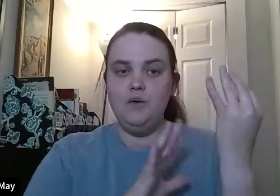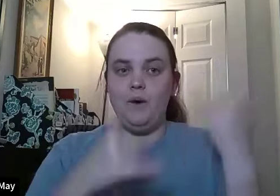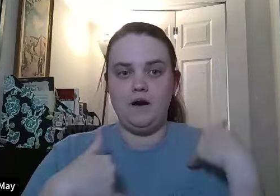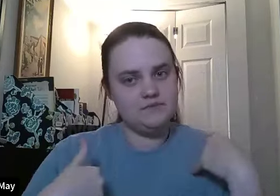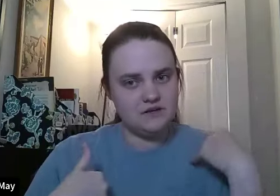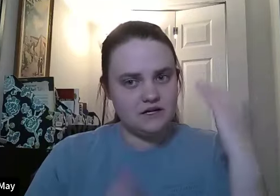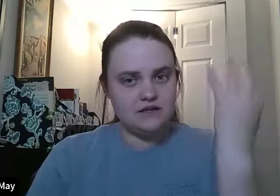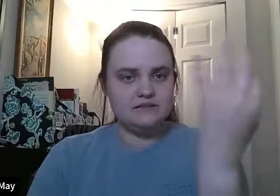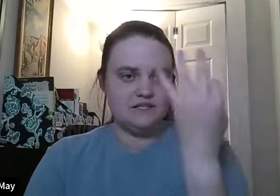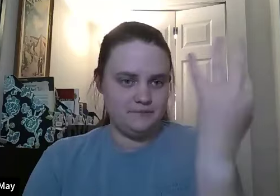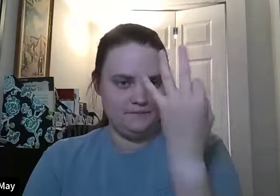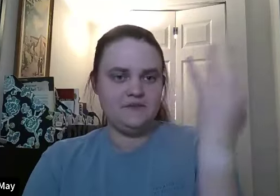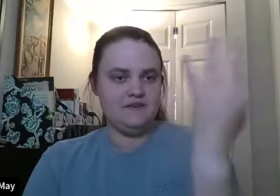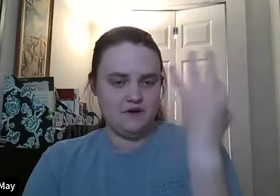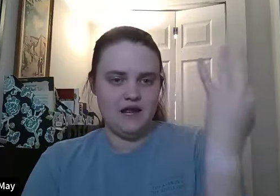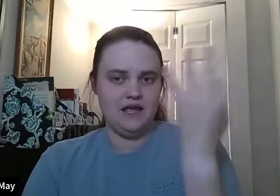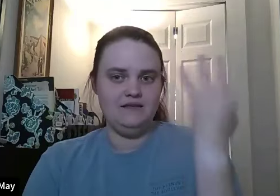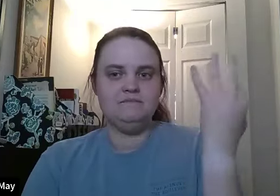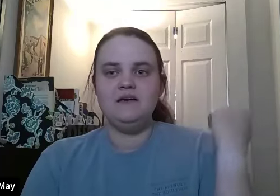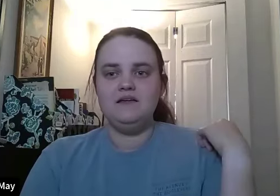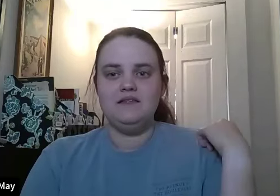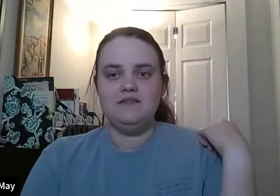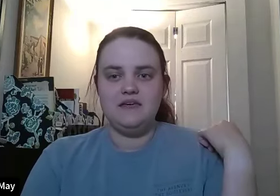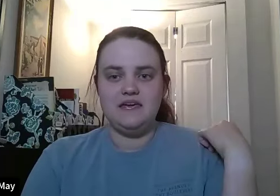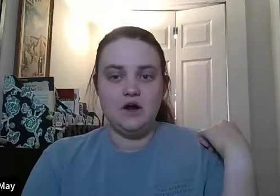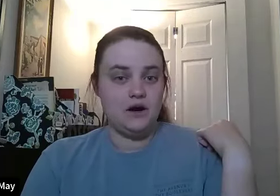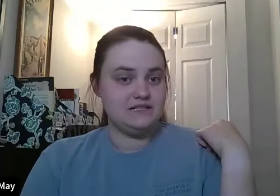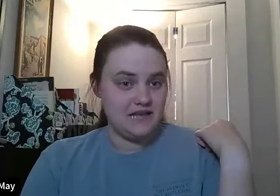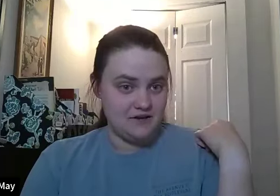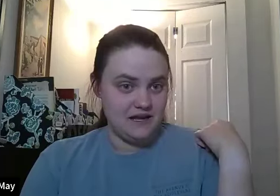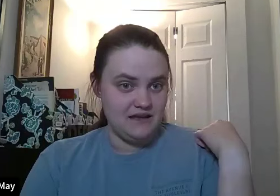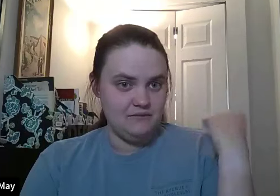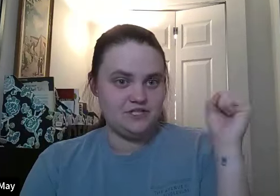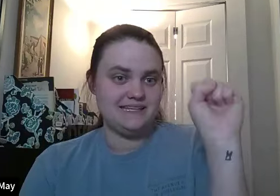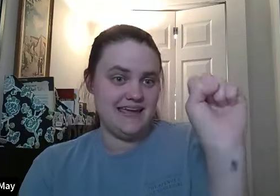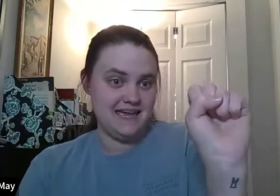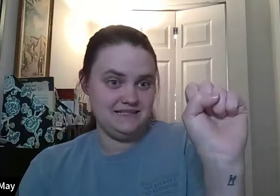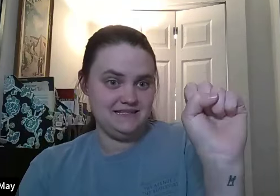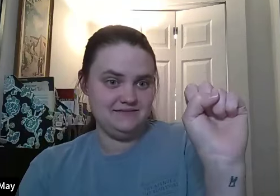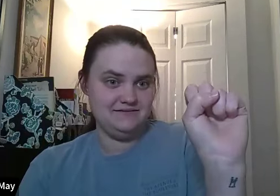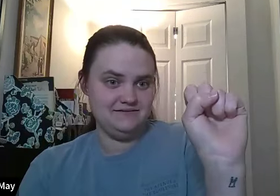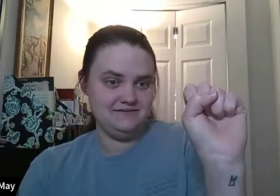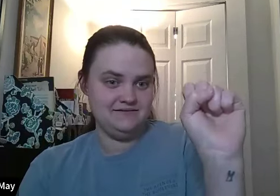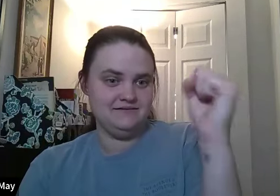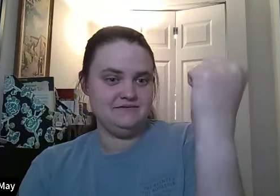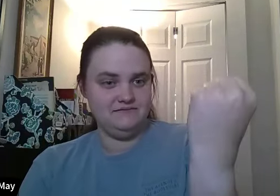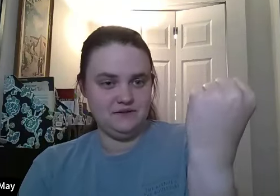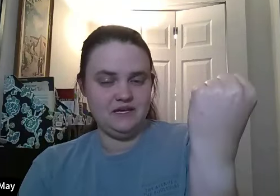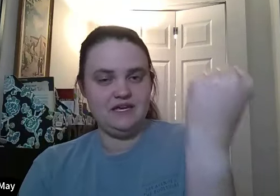where I'm starting. So, Friday. Then our Saturday, which is an S. Flip